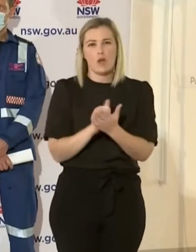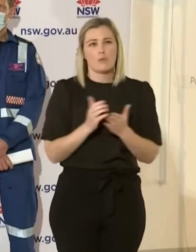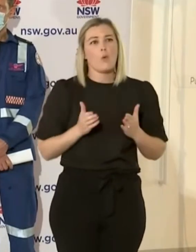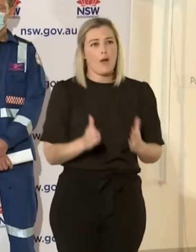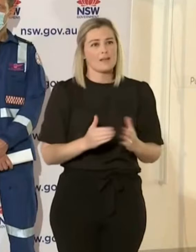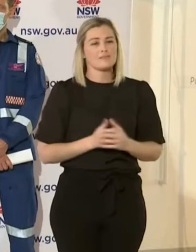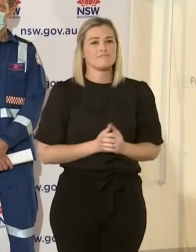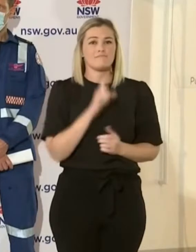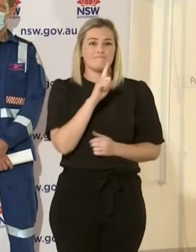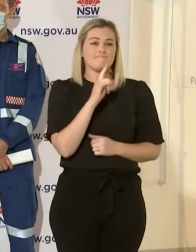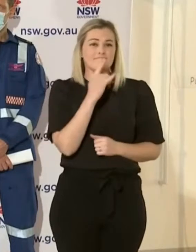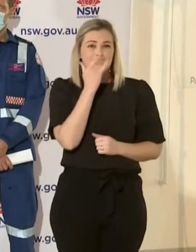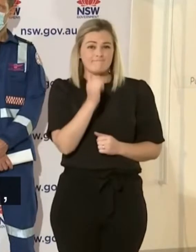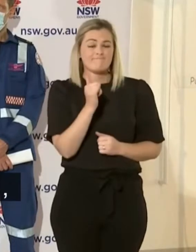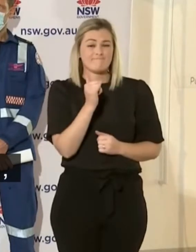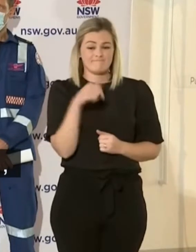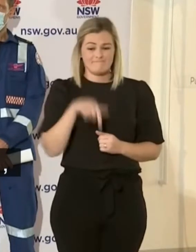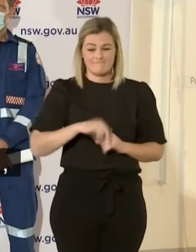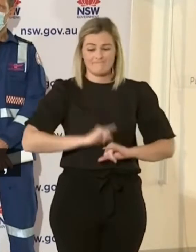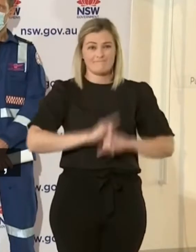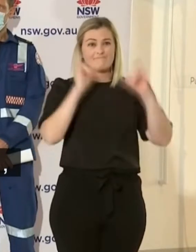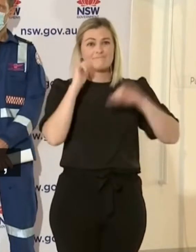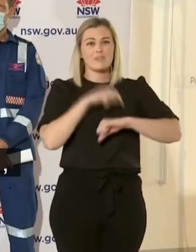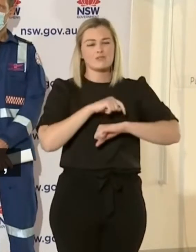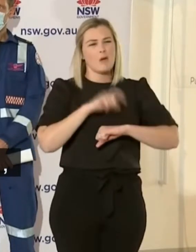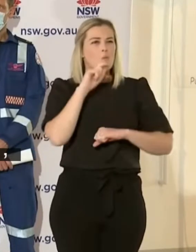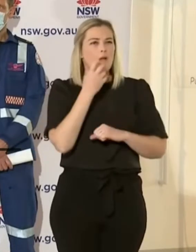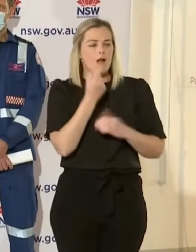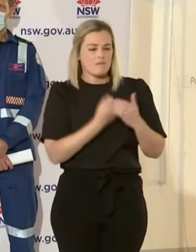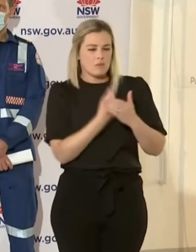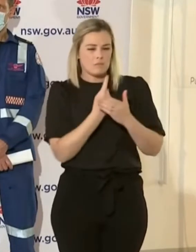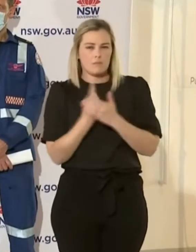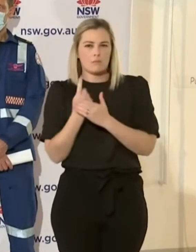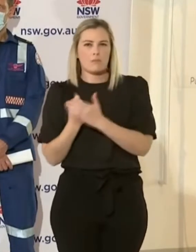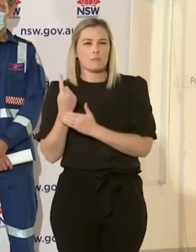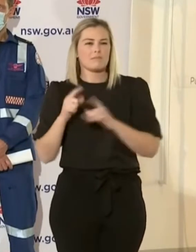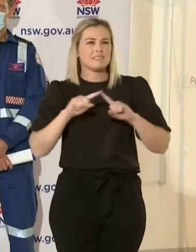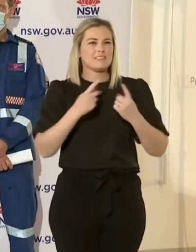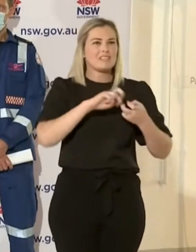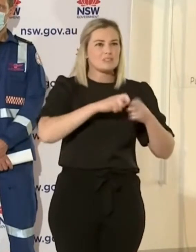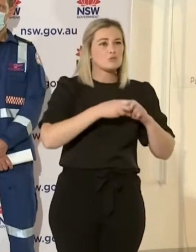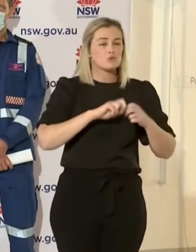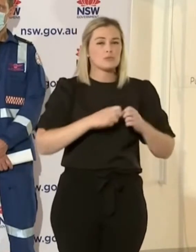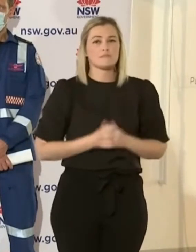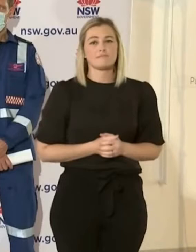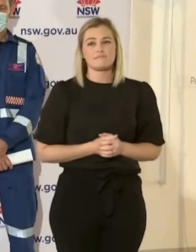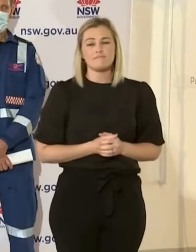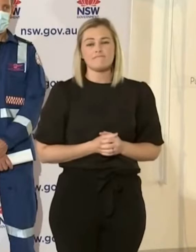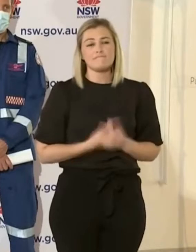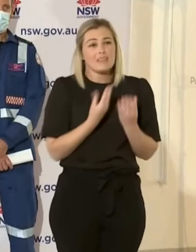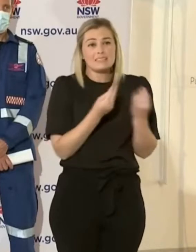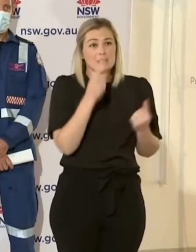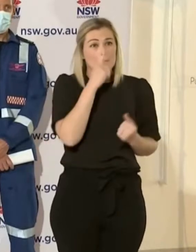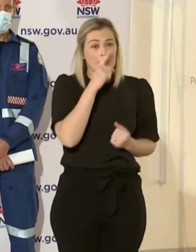in a pandemic, 100-year pandemic, there will be issues from time to time where, for a variety of reasons, including the fact that people just don't tell us,